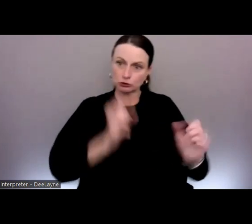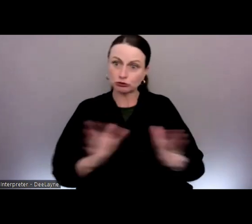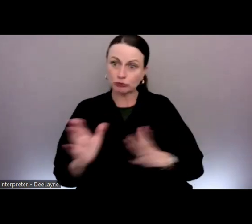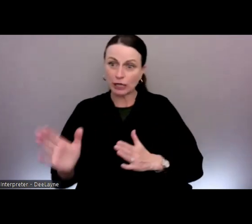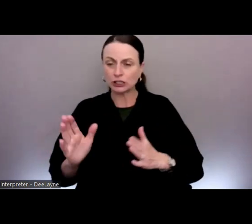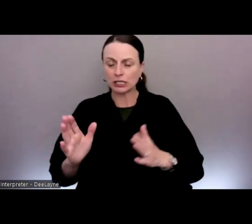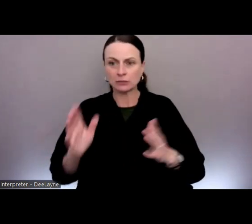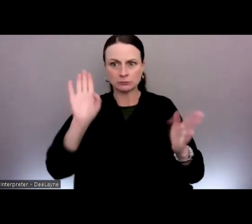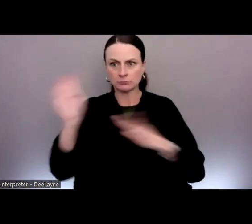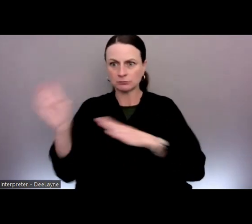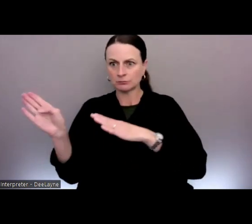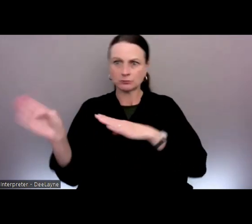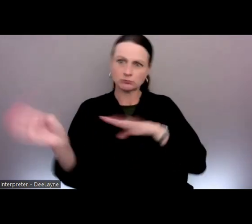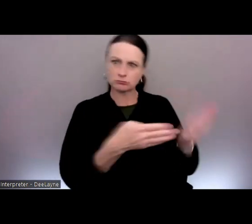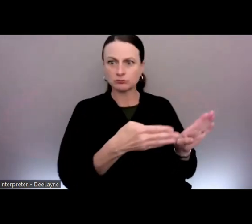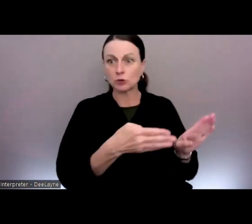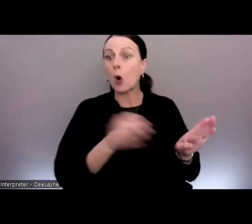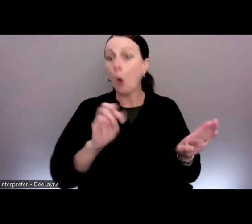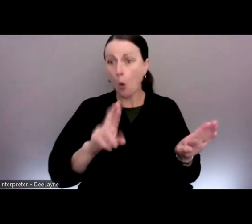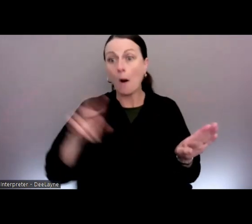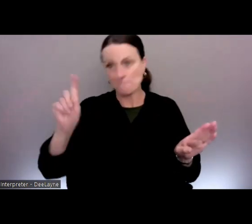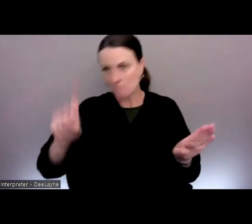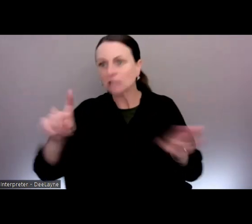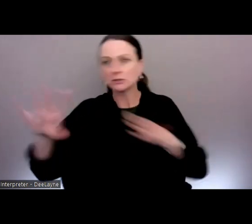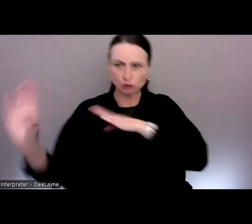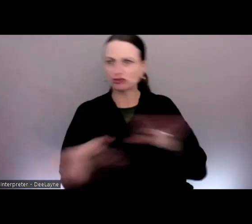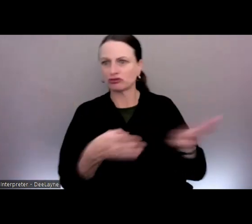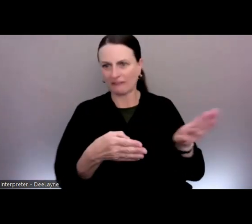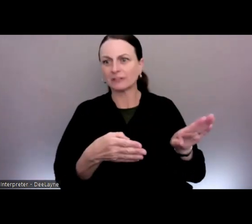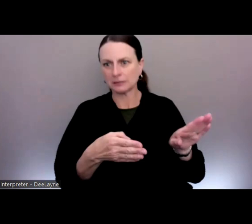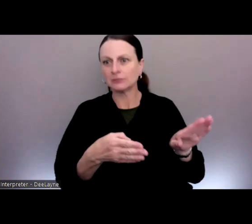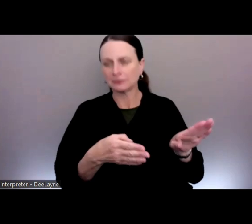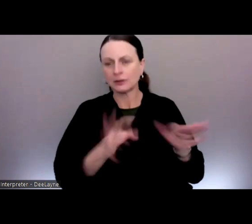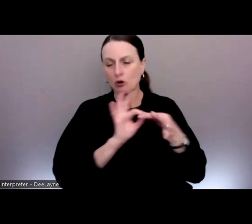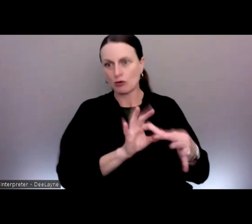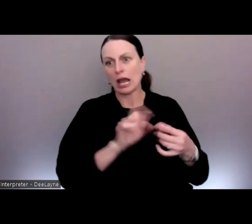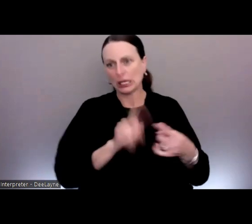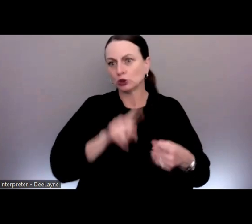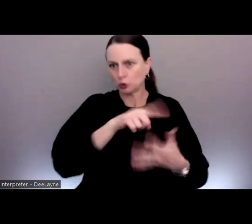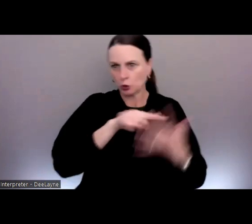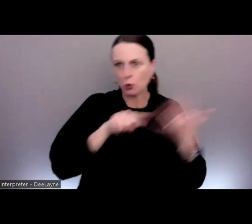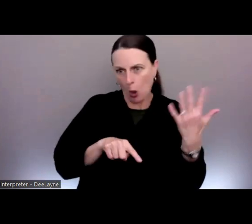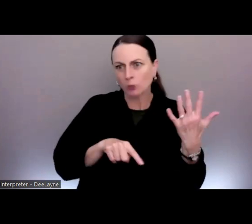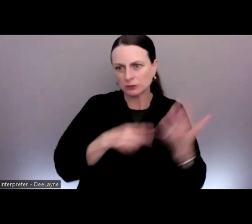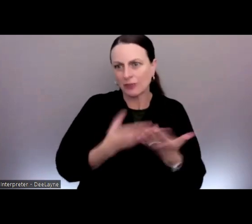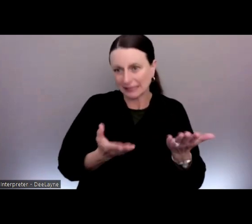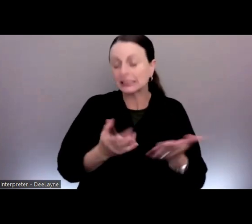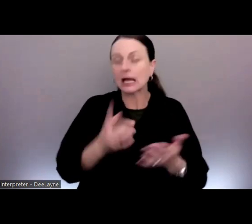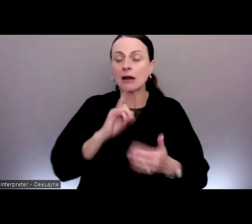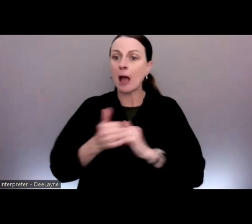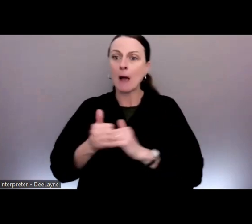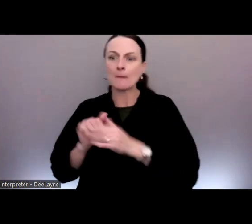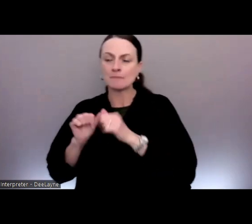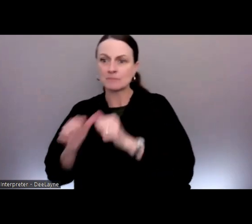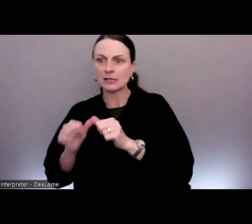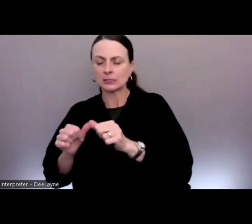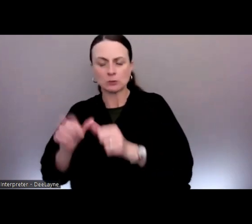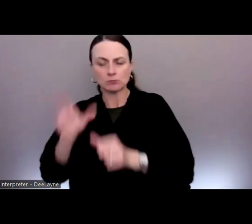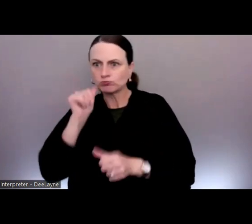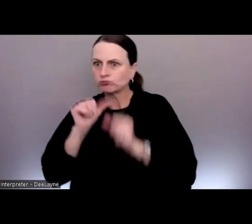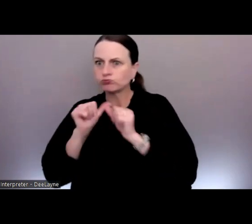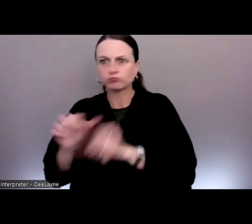shifted and or must shift in relation to those of the institutions, and how we can continue to remain vigilant